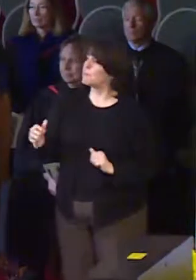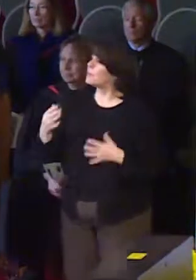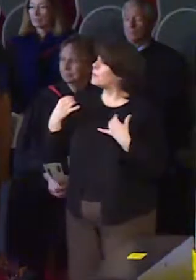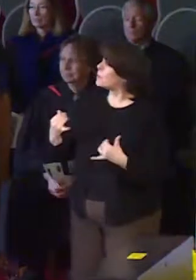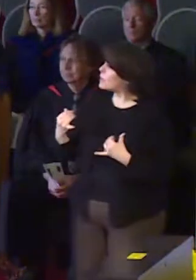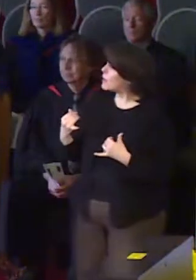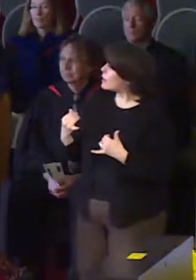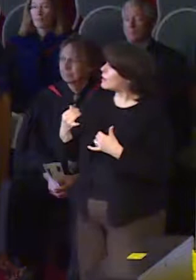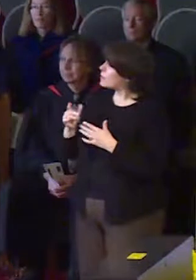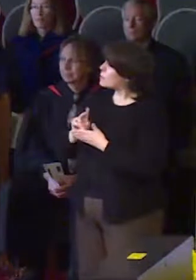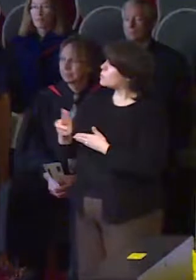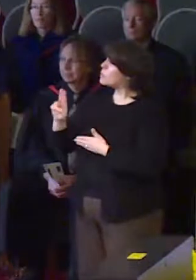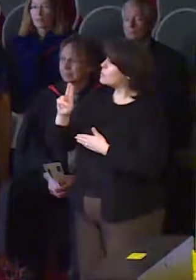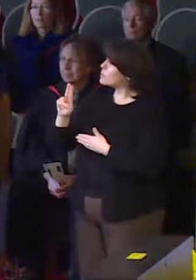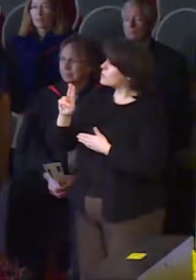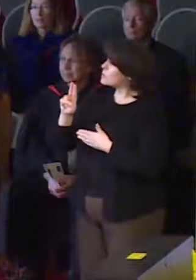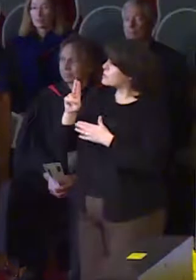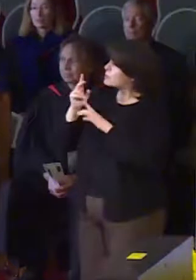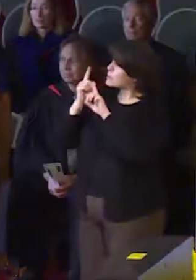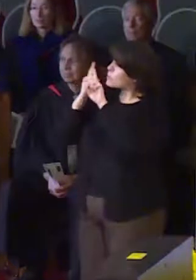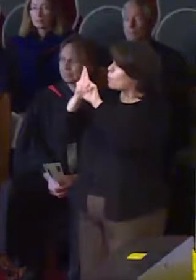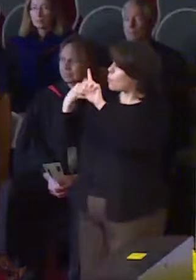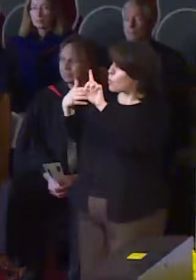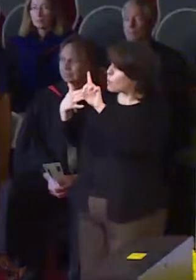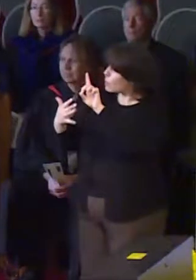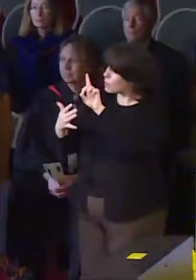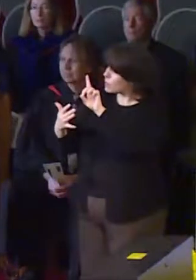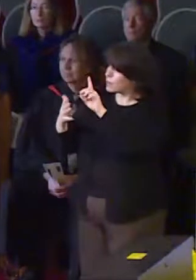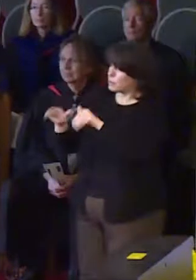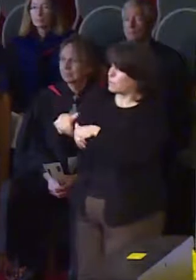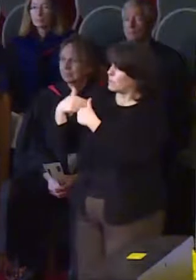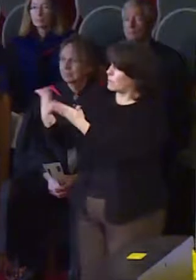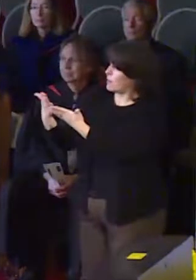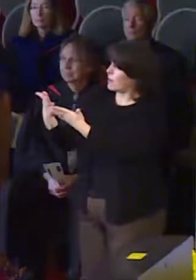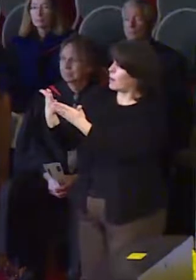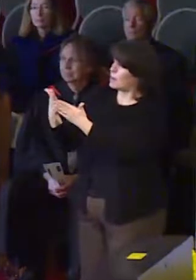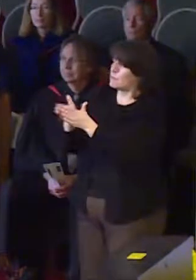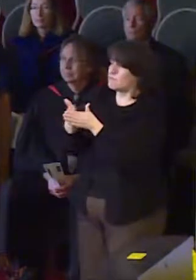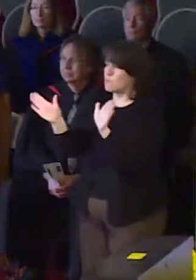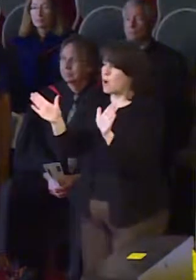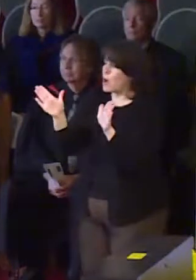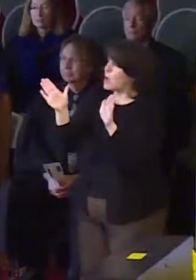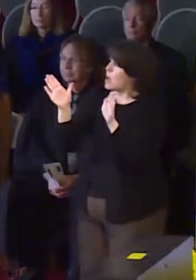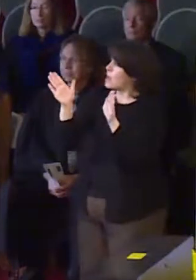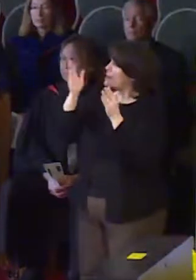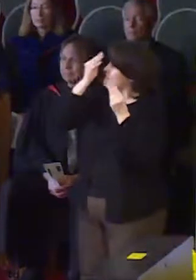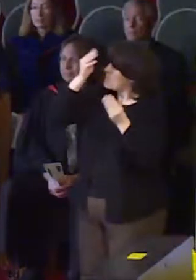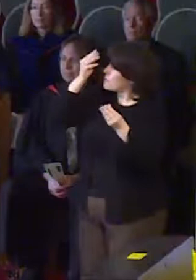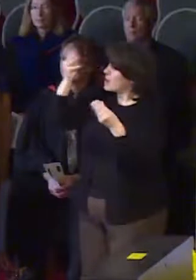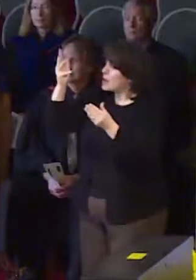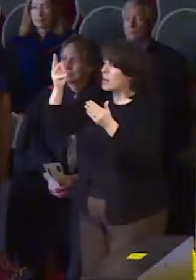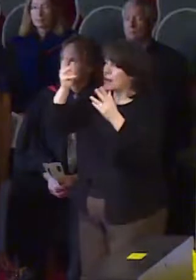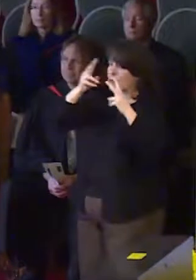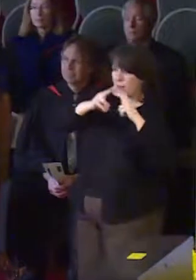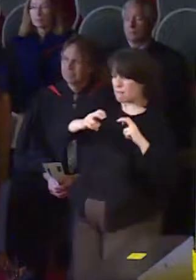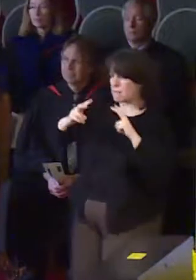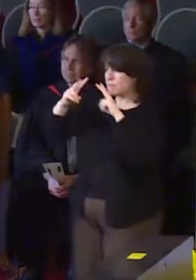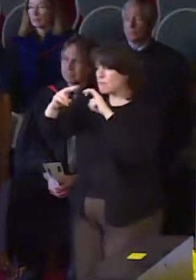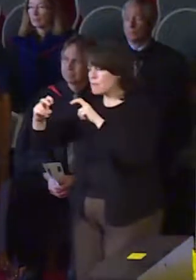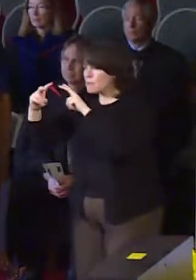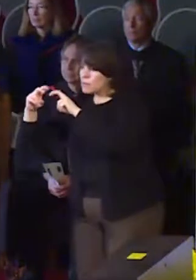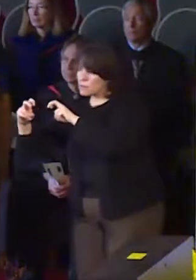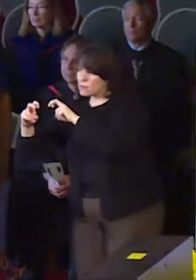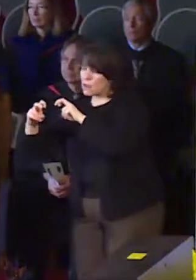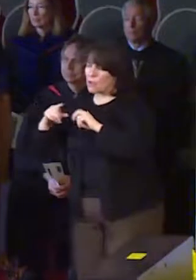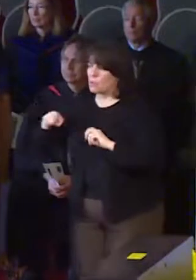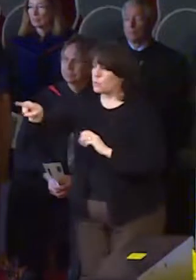as a university has been to provide our students, our graduates, with an environment of broad perspectives and analysis and the opportunity for you to